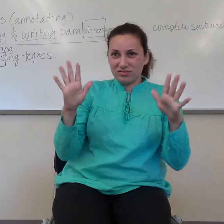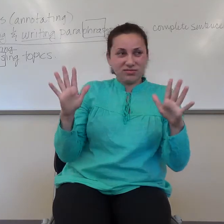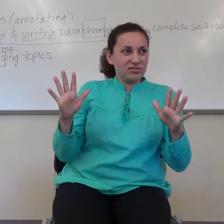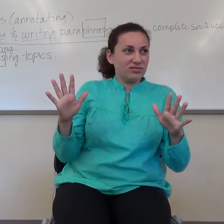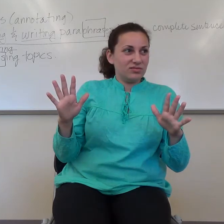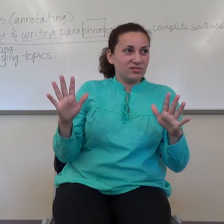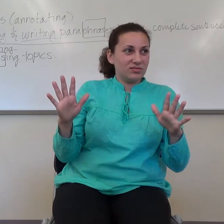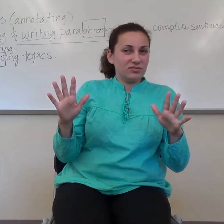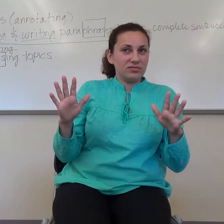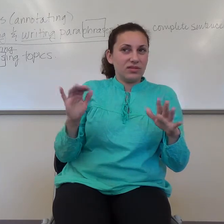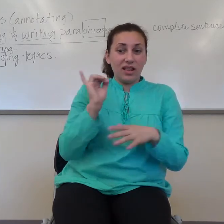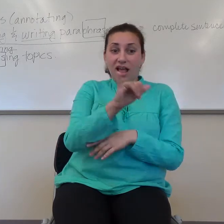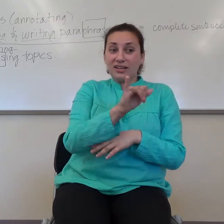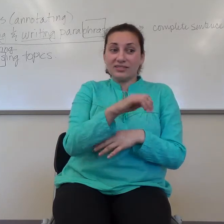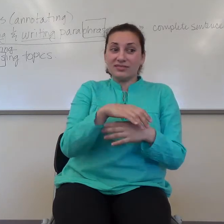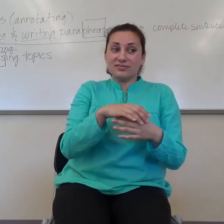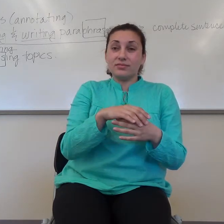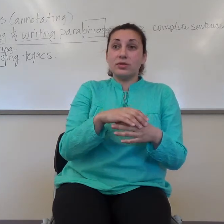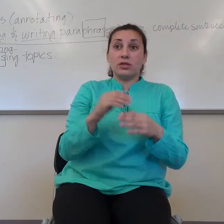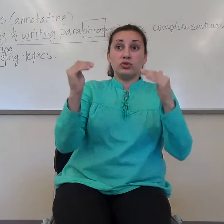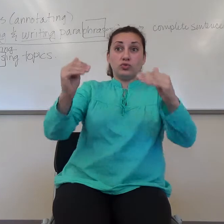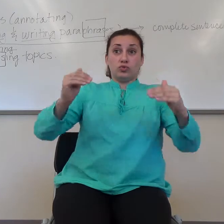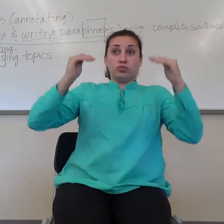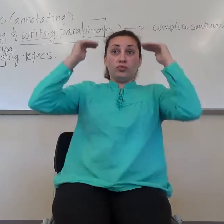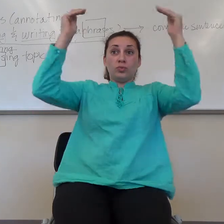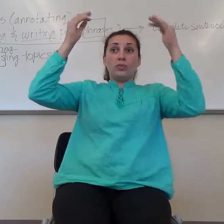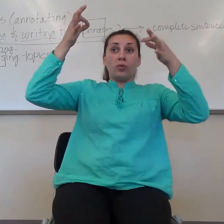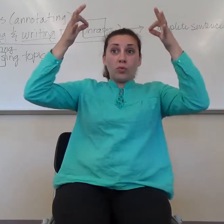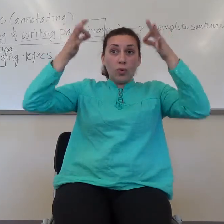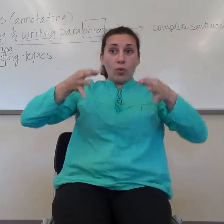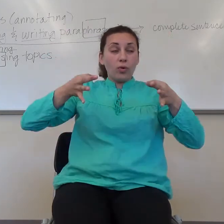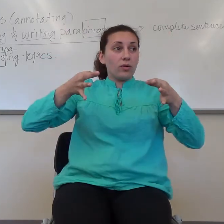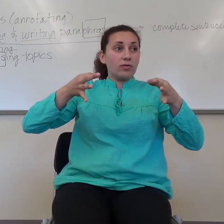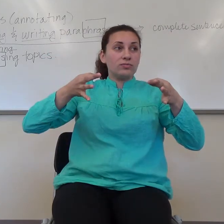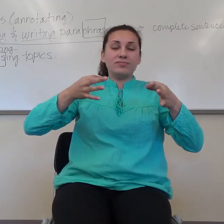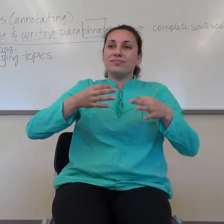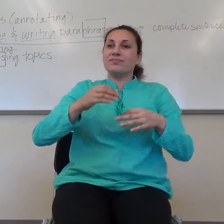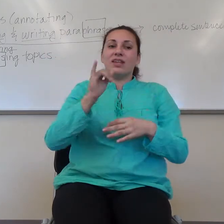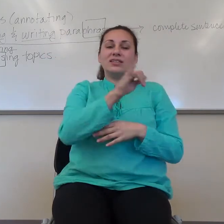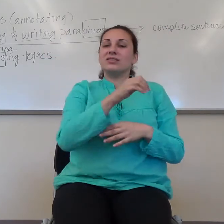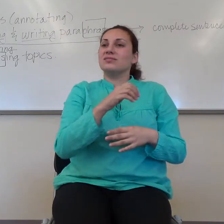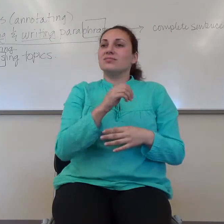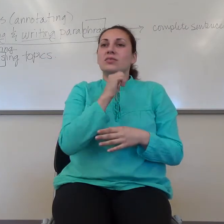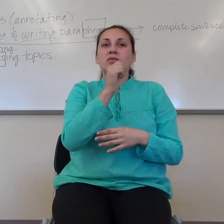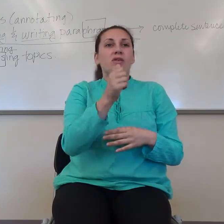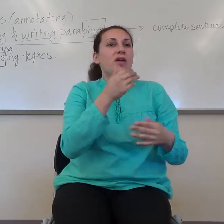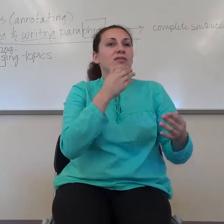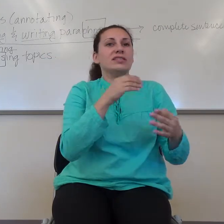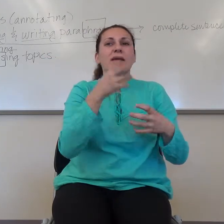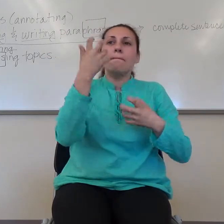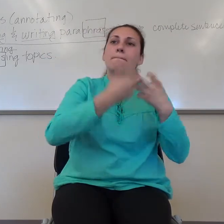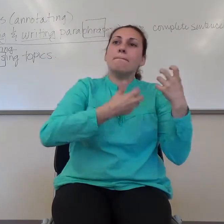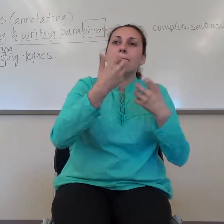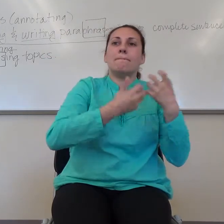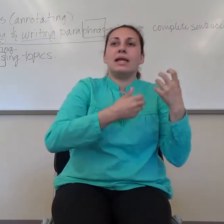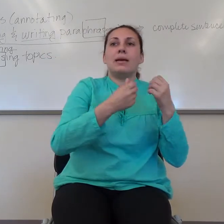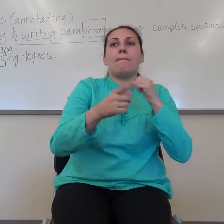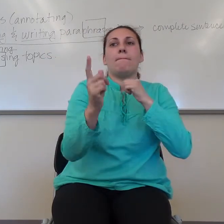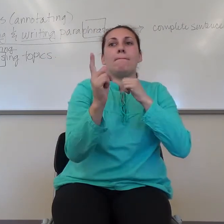been considered by the Supreme Court, it's been ruled a cruel and unusual form of punishment. Okay, so